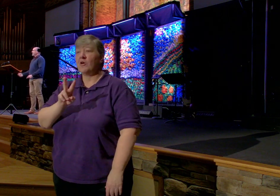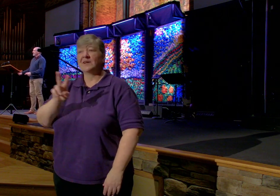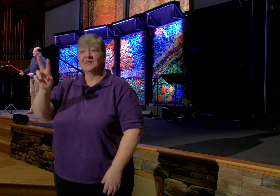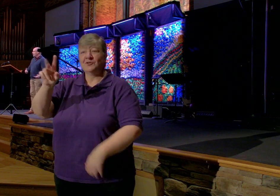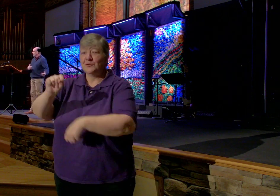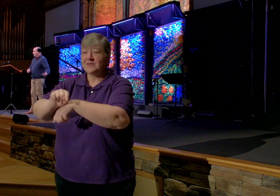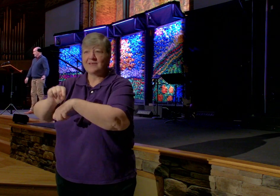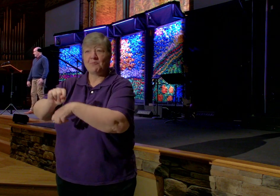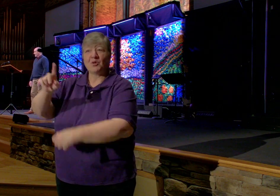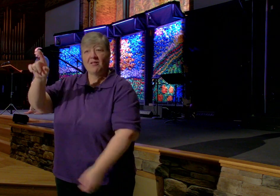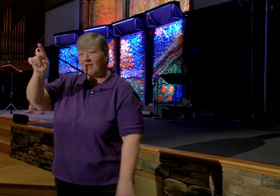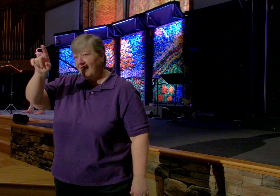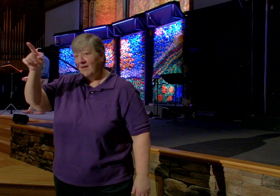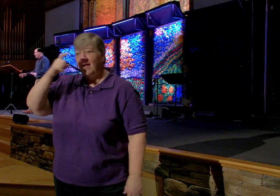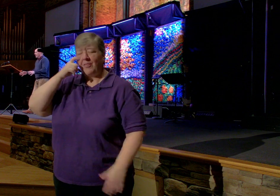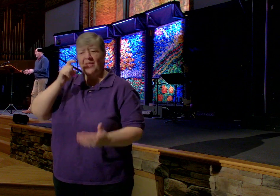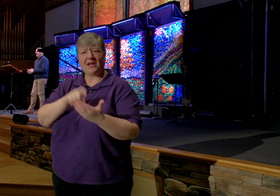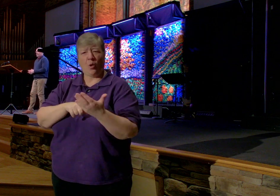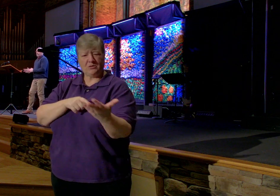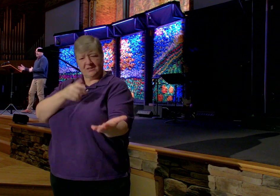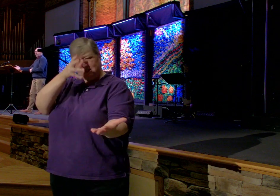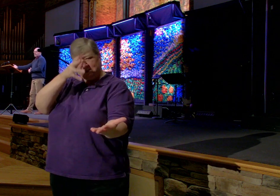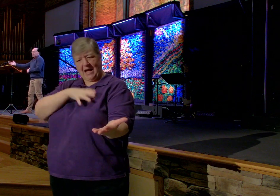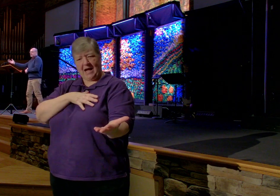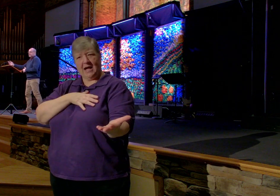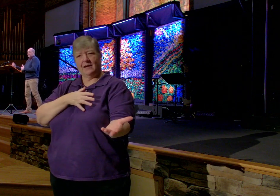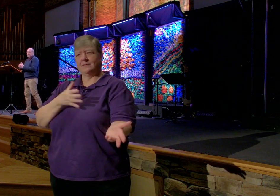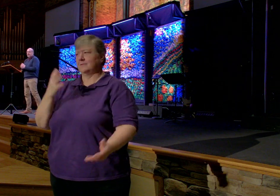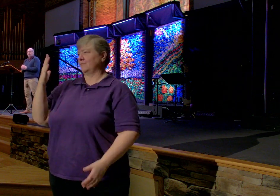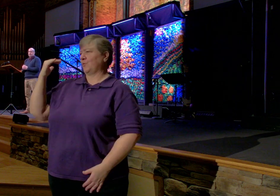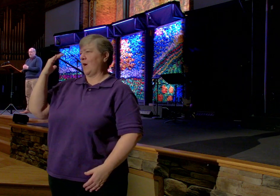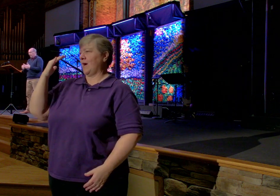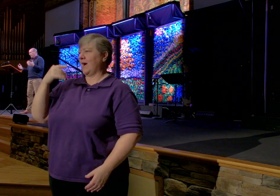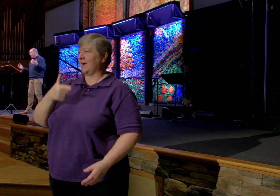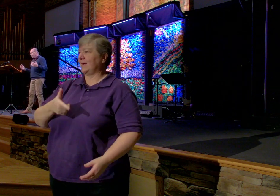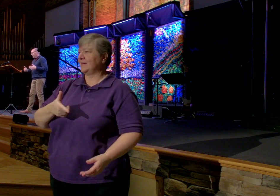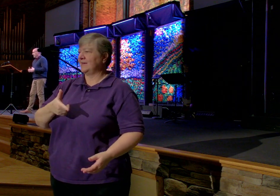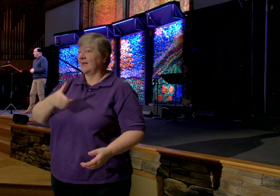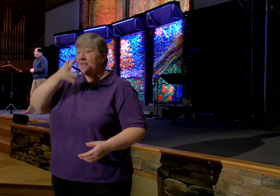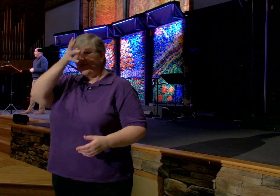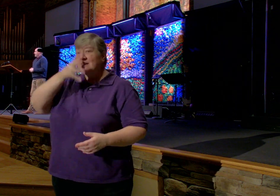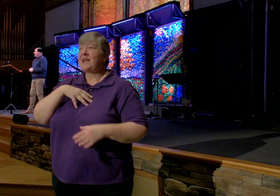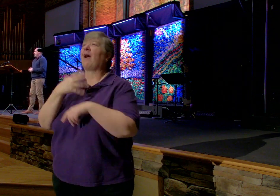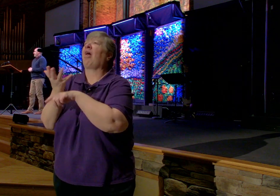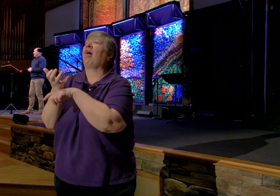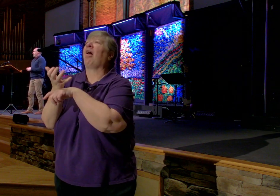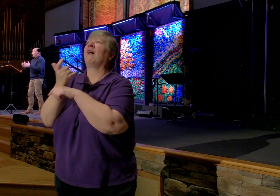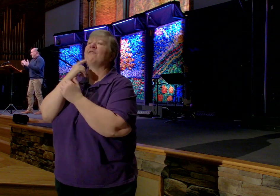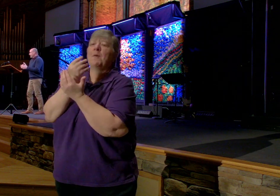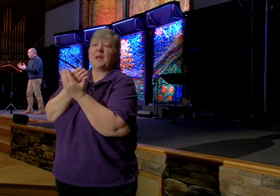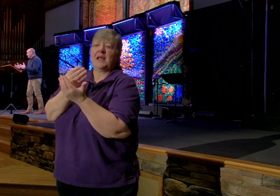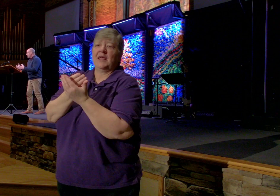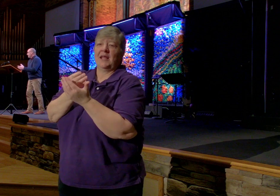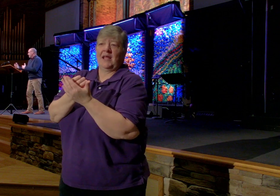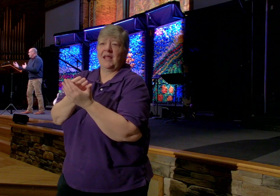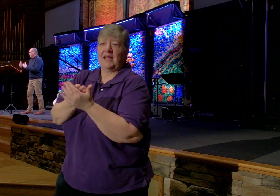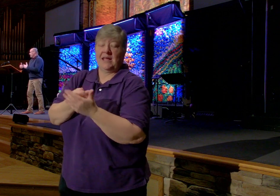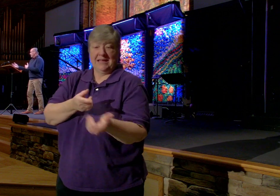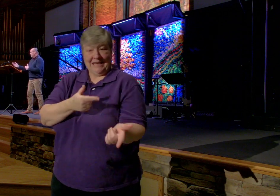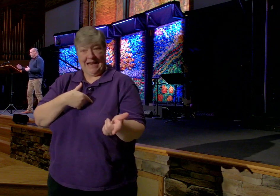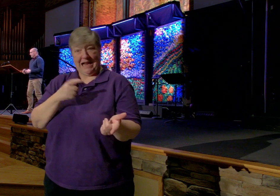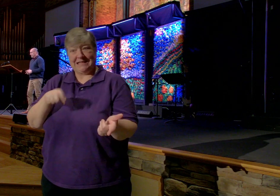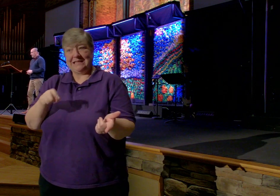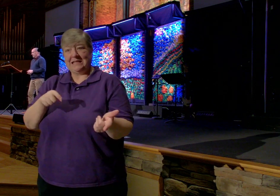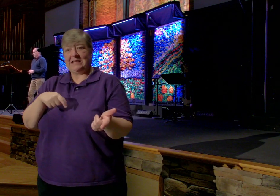church. And they noticed this guy. Why? Well, part of it is because this guy asked them for money. He